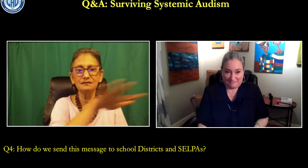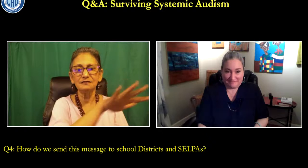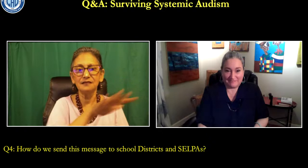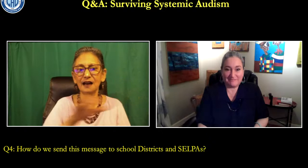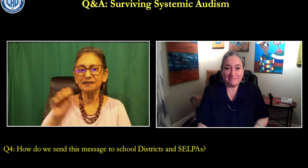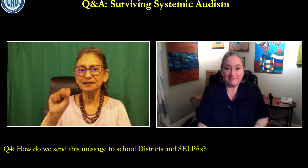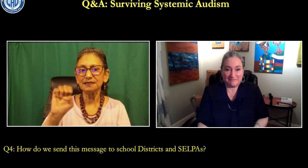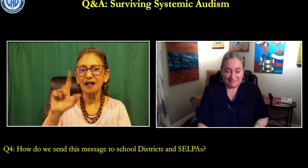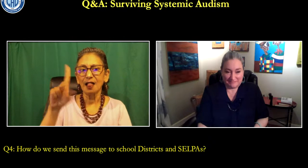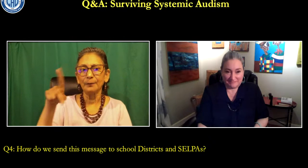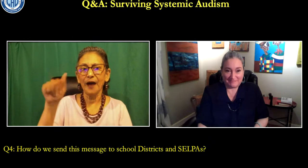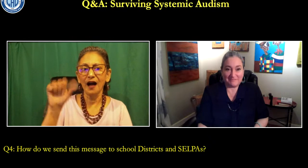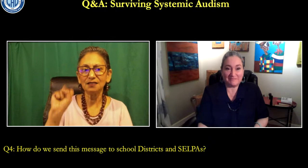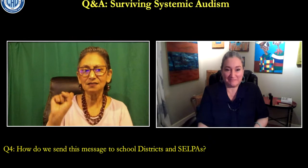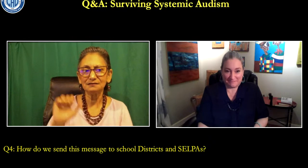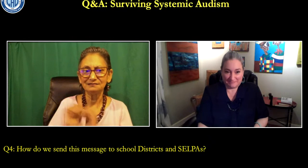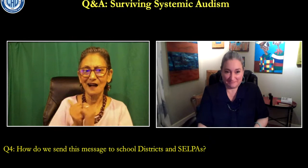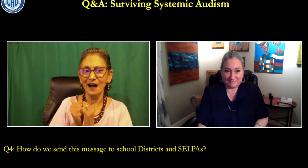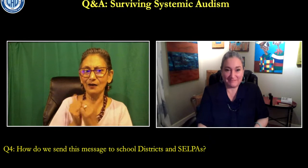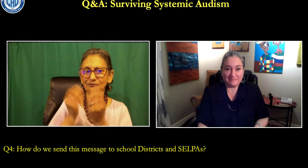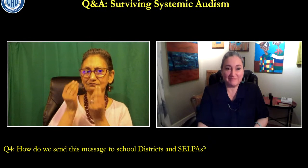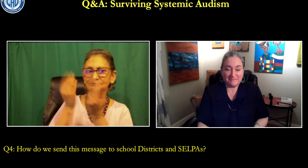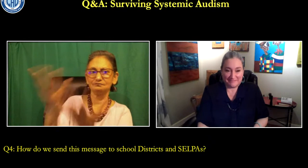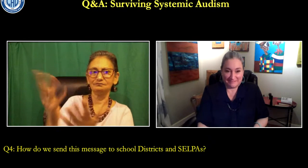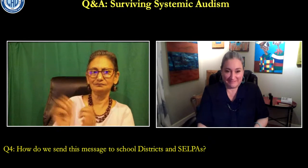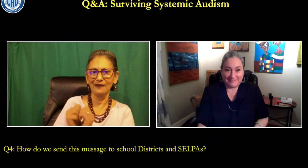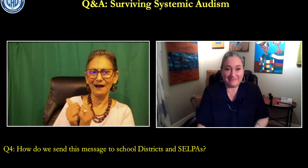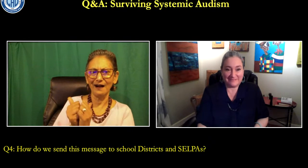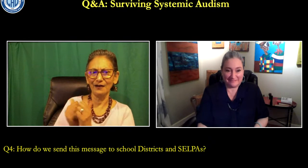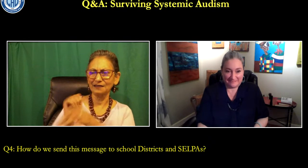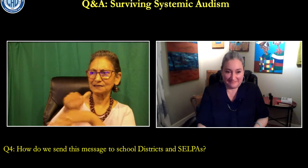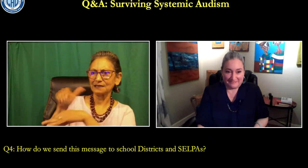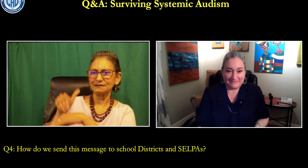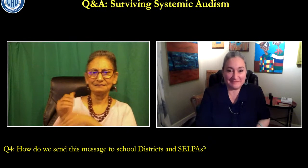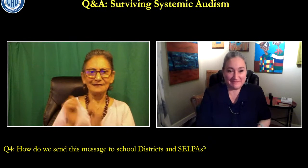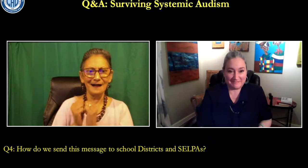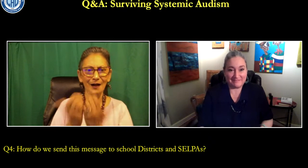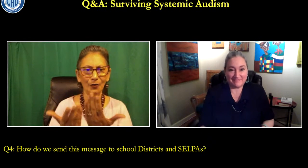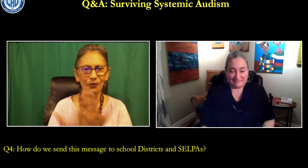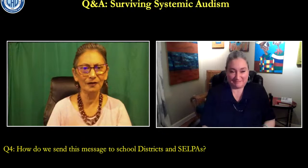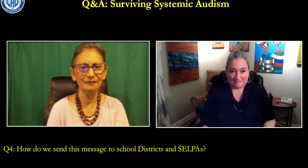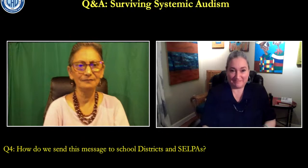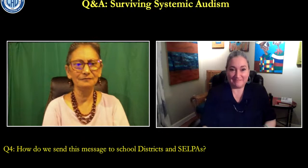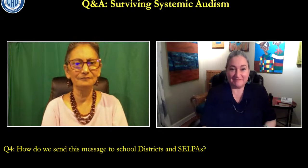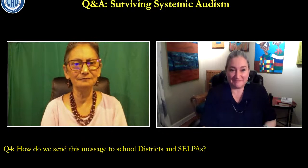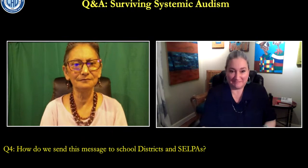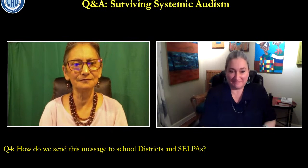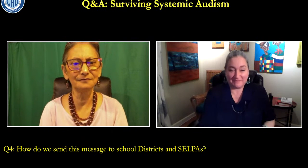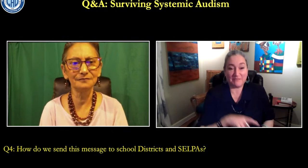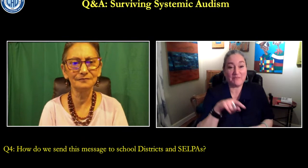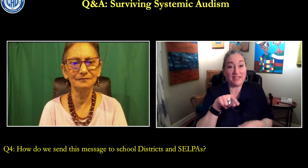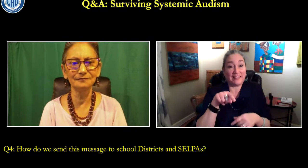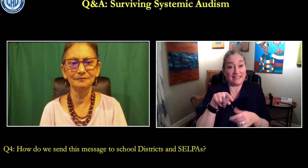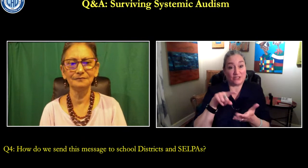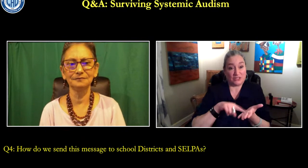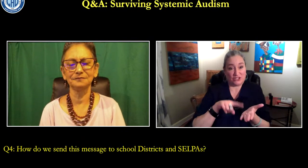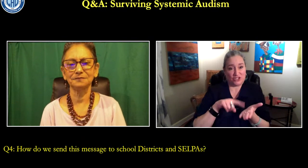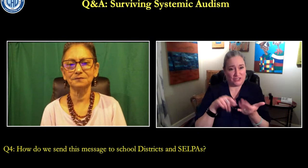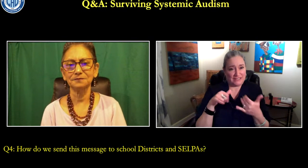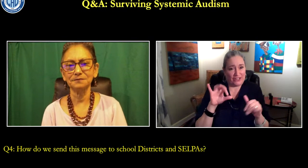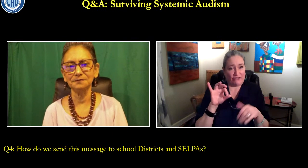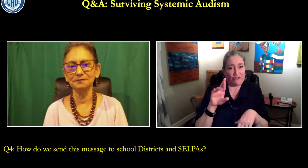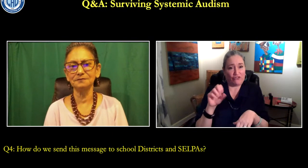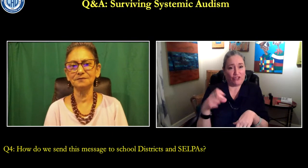How do we send this message to deaf districts and SELPAs? How do we give them this